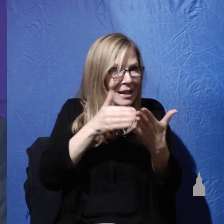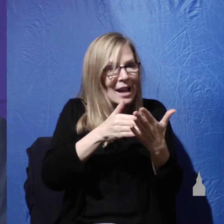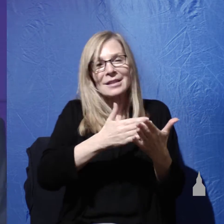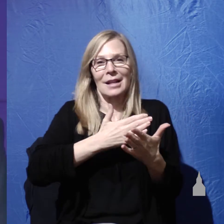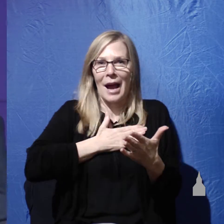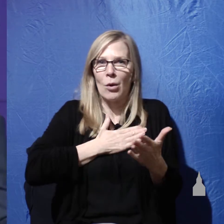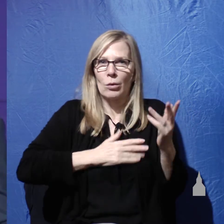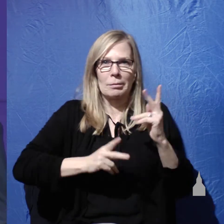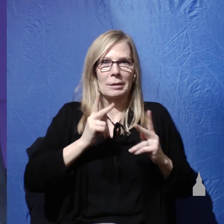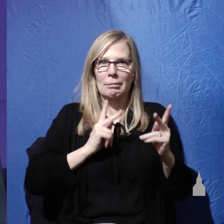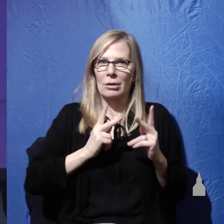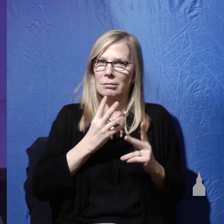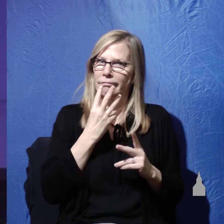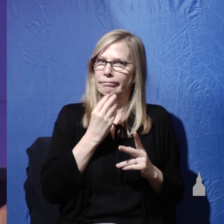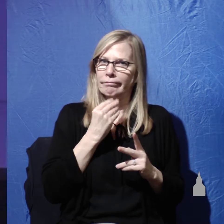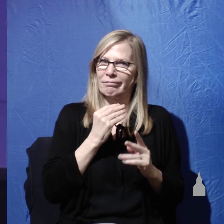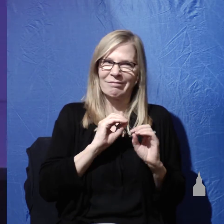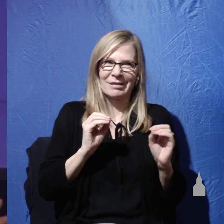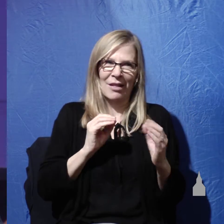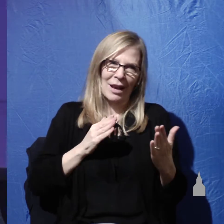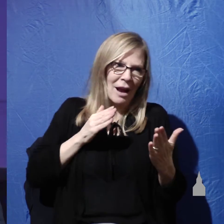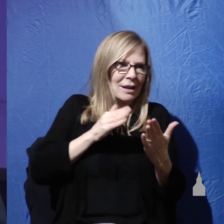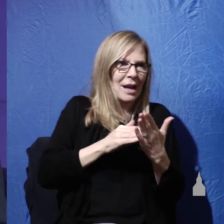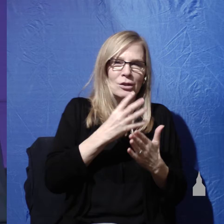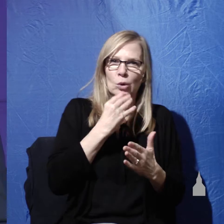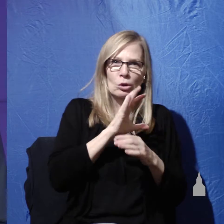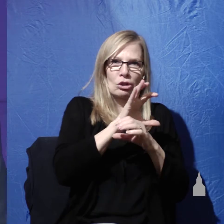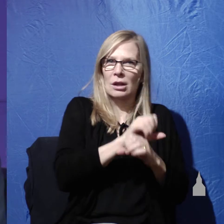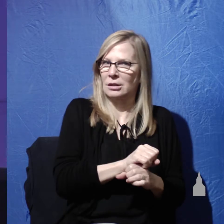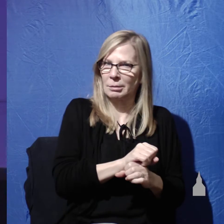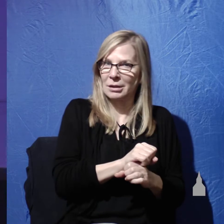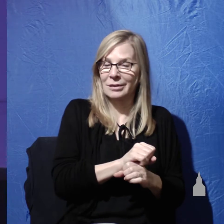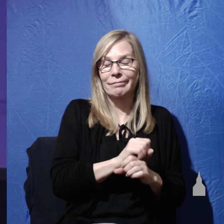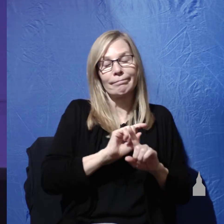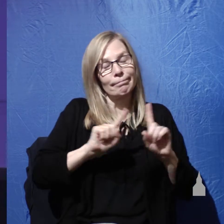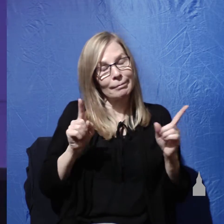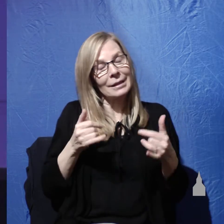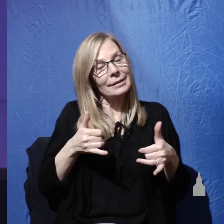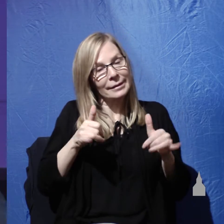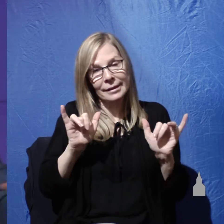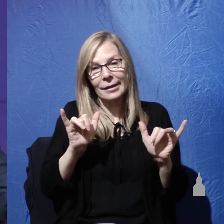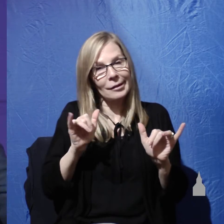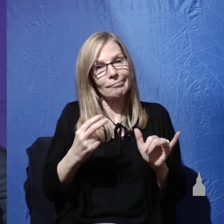customs of our fathers, yet I was delivered from Jerusalem into the hands of the Romans." Notice, he's